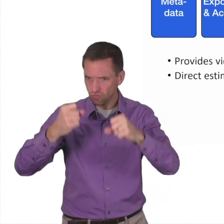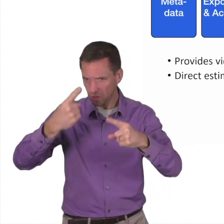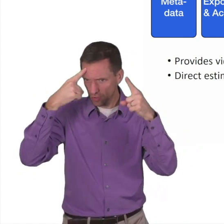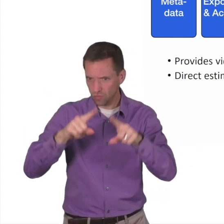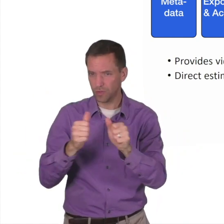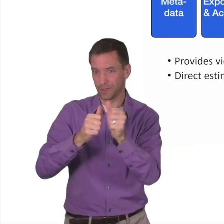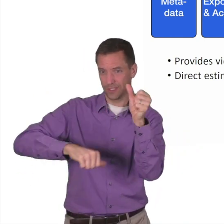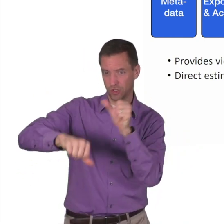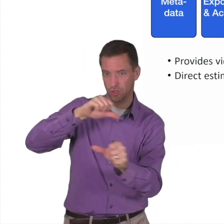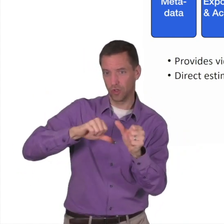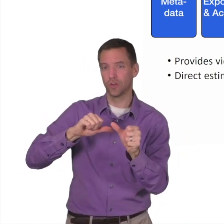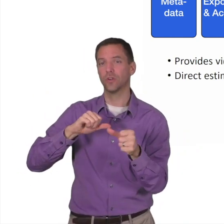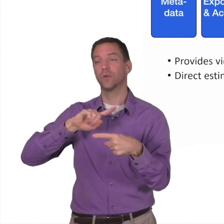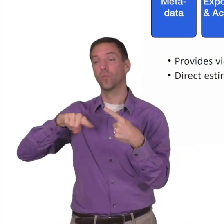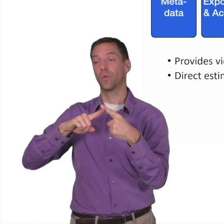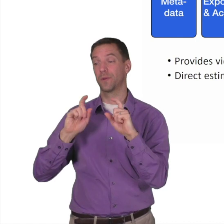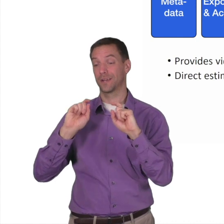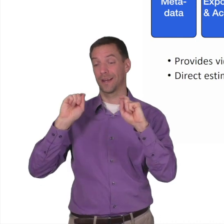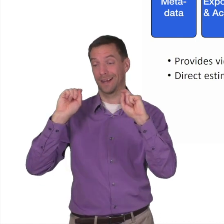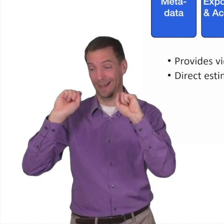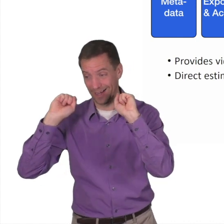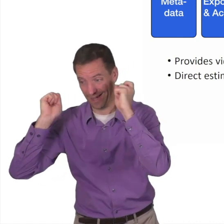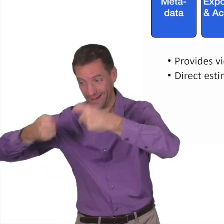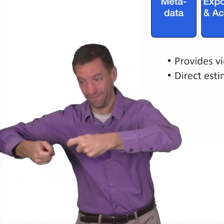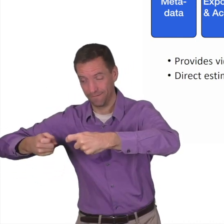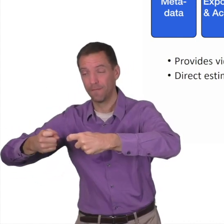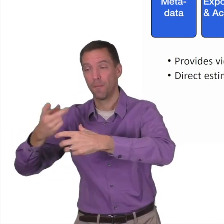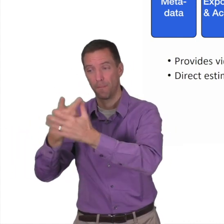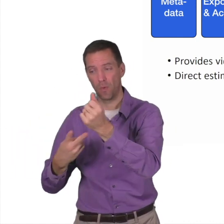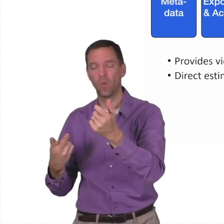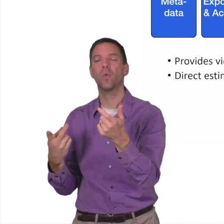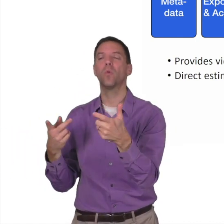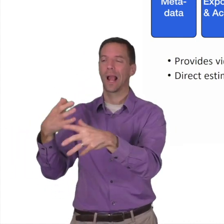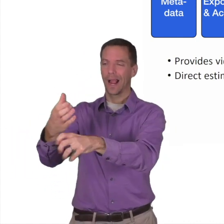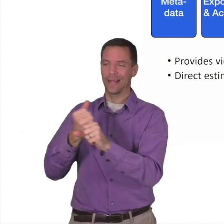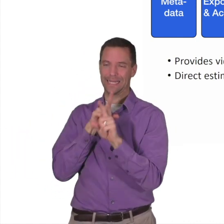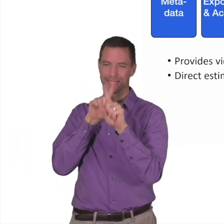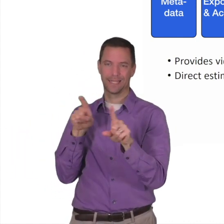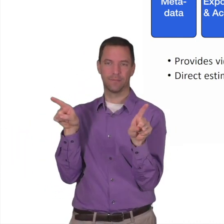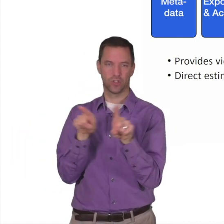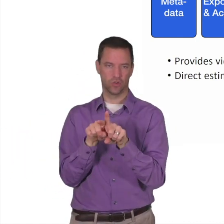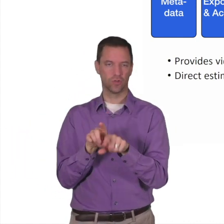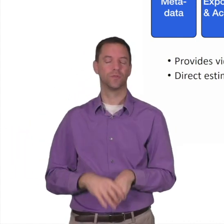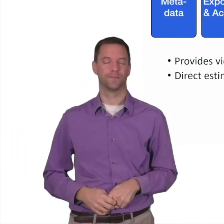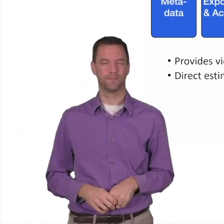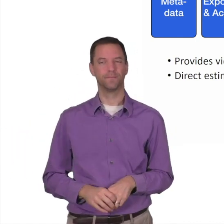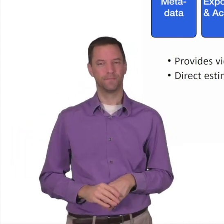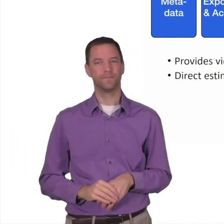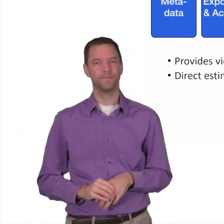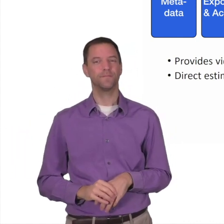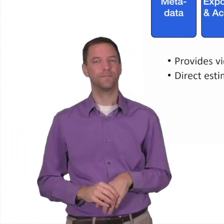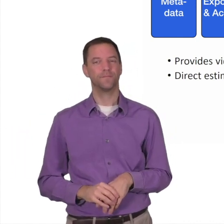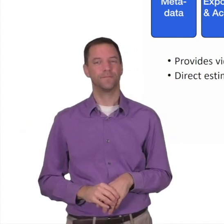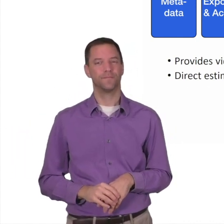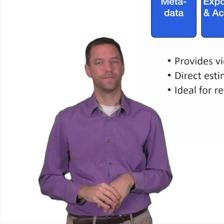method, they actually strongly agree with one another. When you give them both to the same family, you will get the same answer.